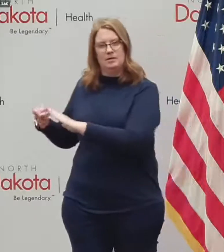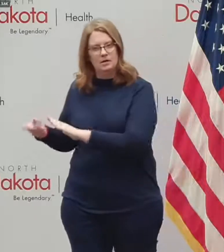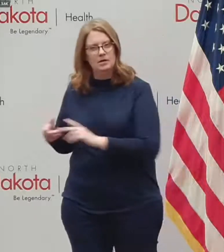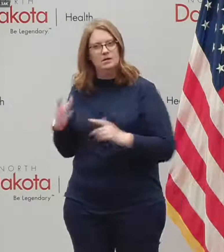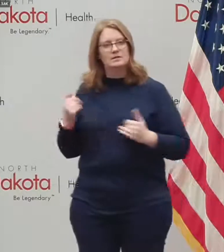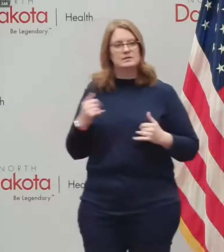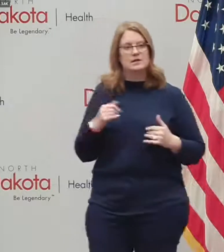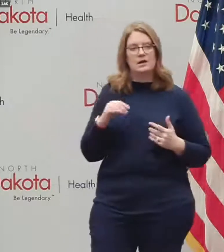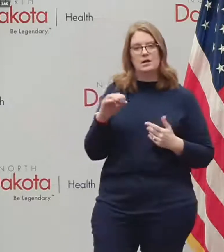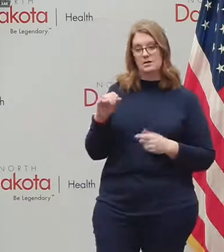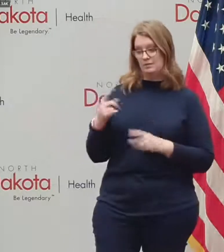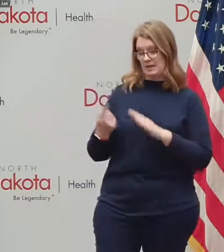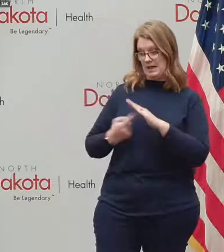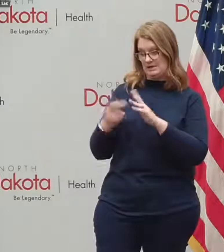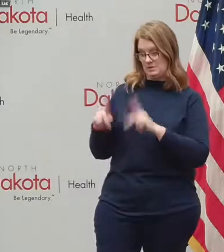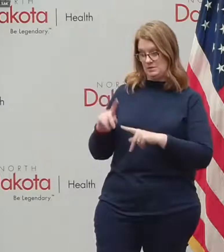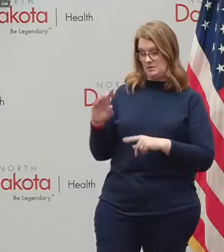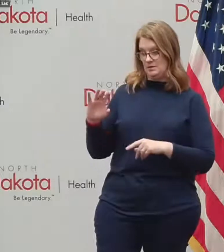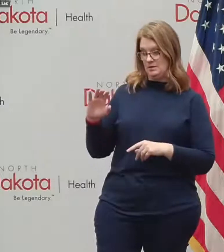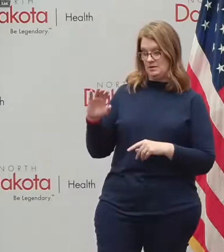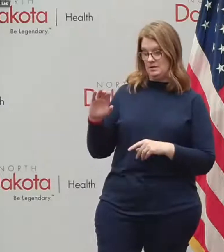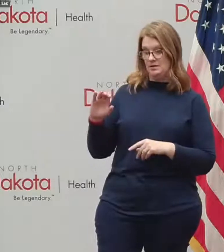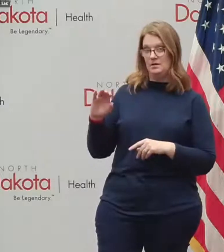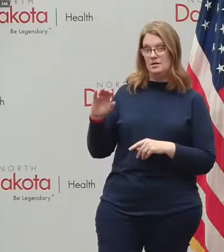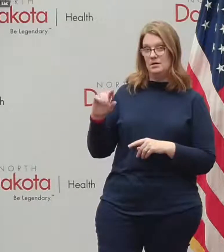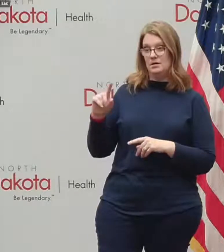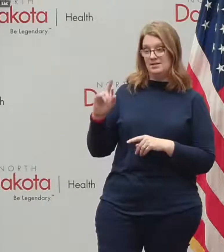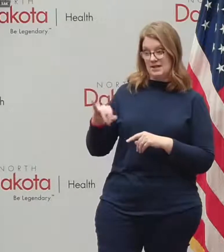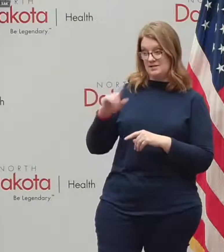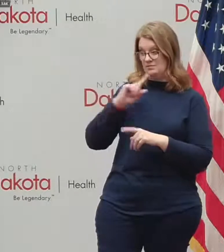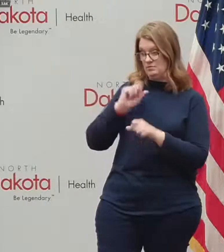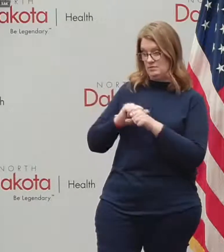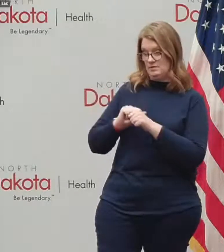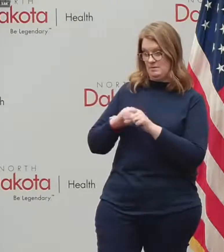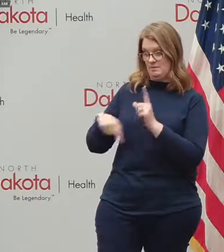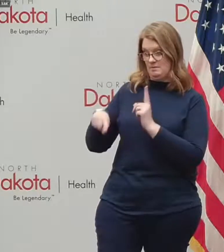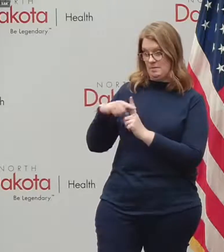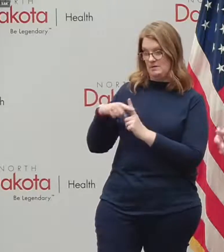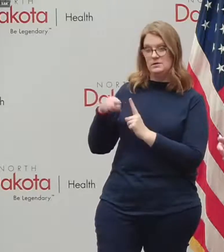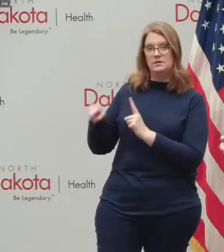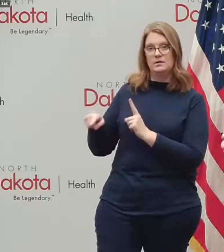test 16 days ago and is officially a positive, they may not be in the